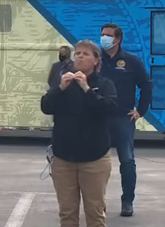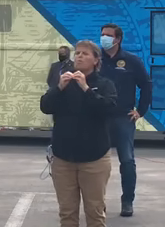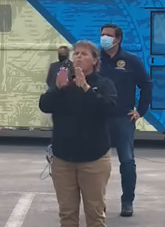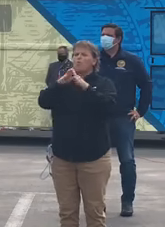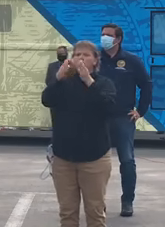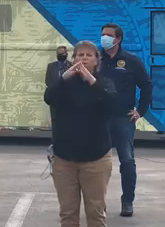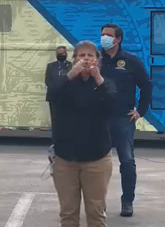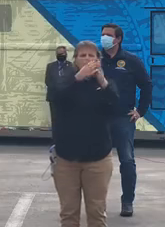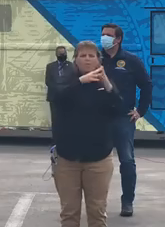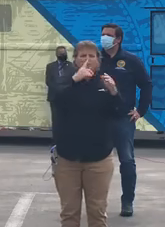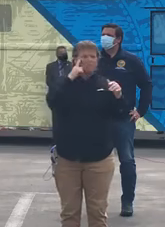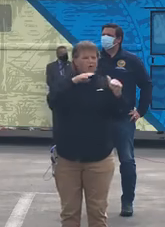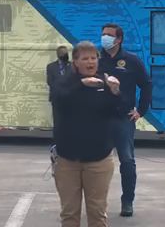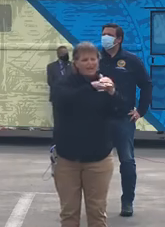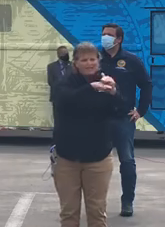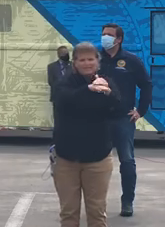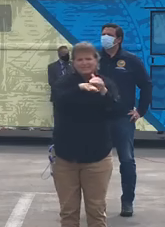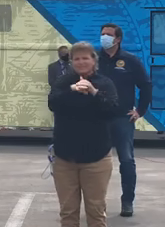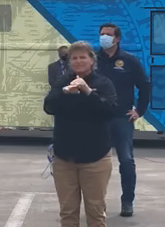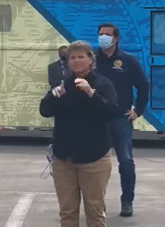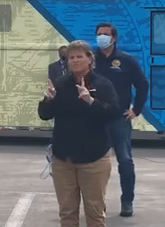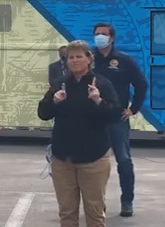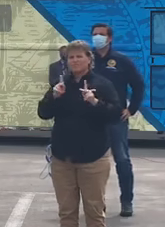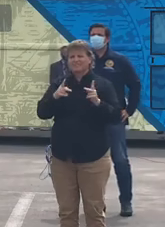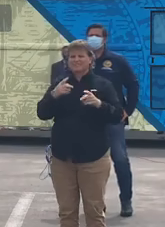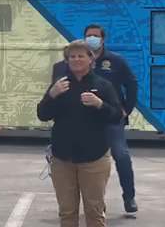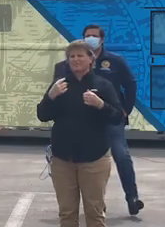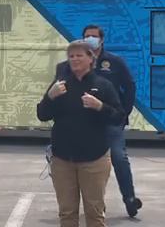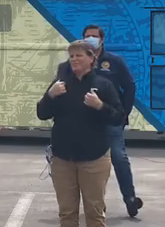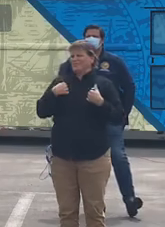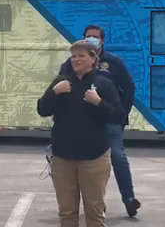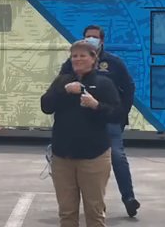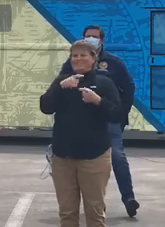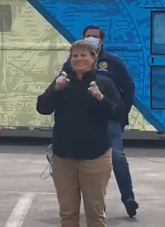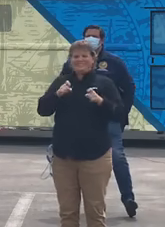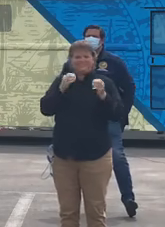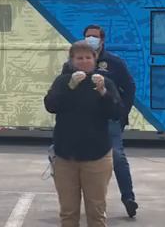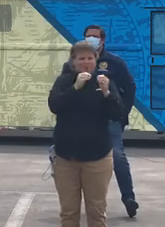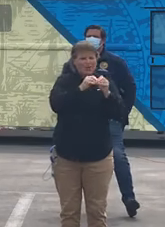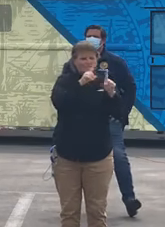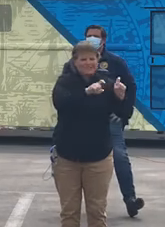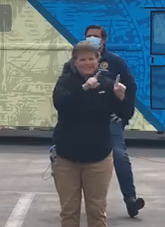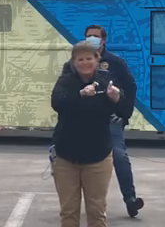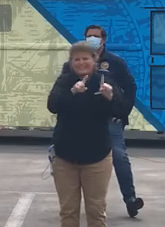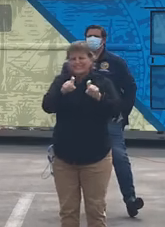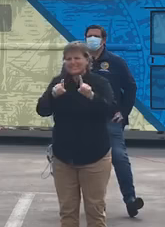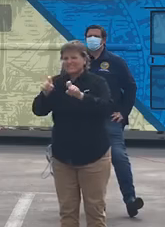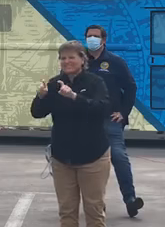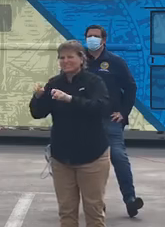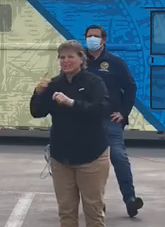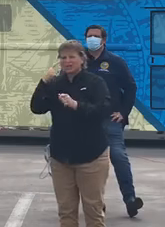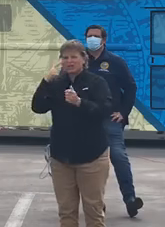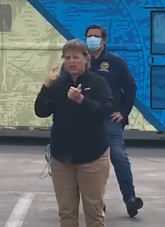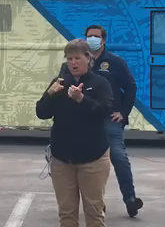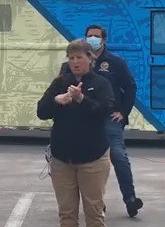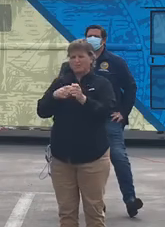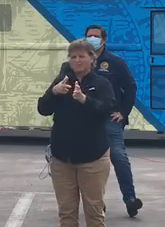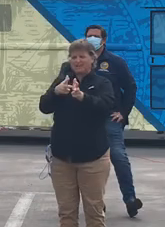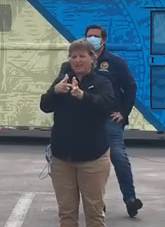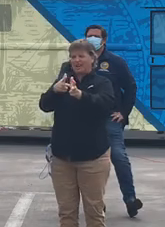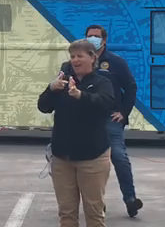obviously, as we continue to test more and more people, less and less people are coming to these sites, and we've seen that